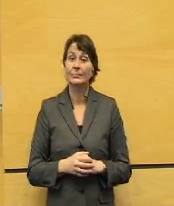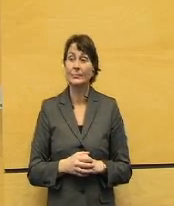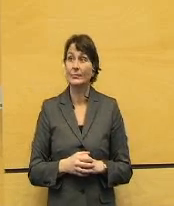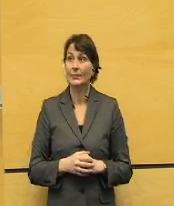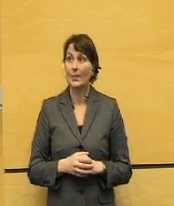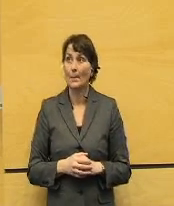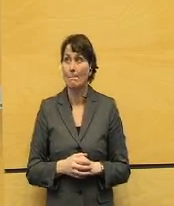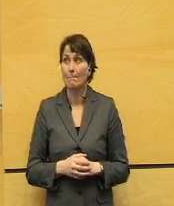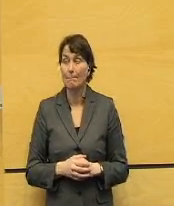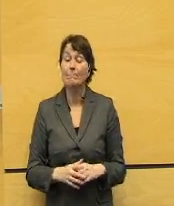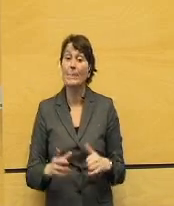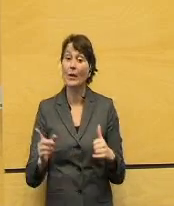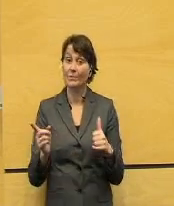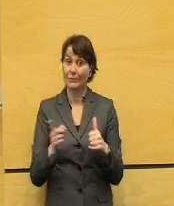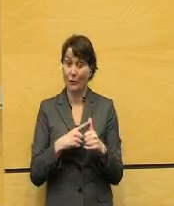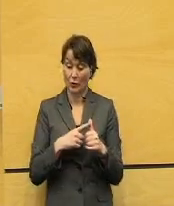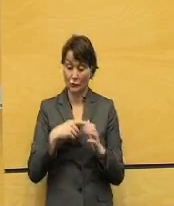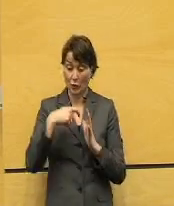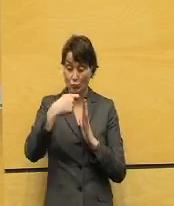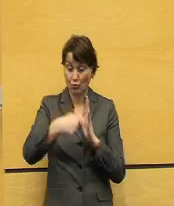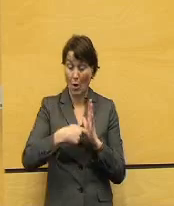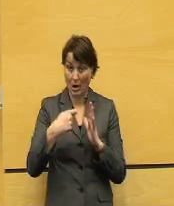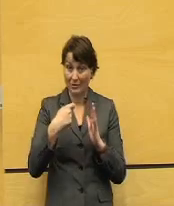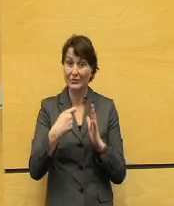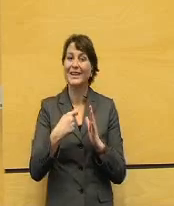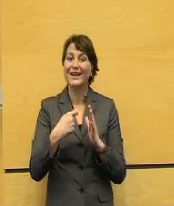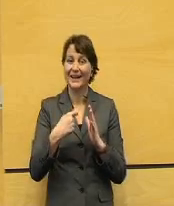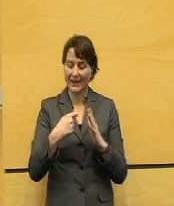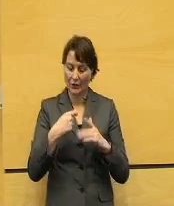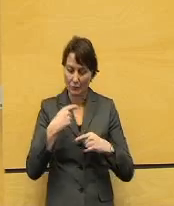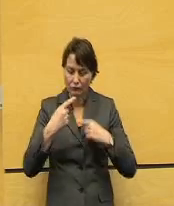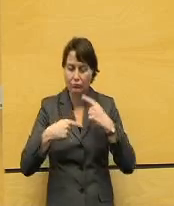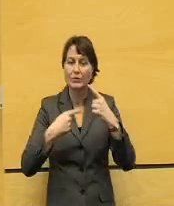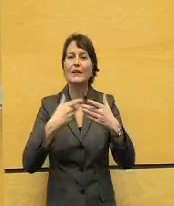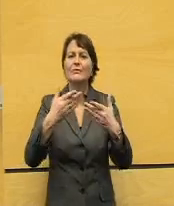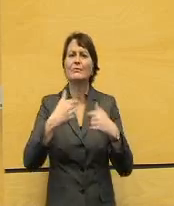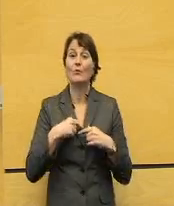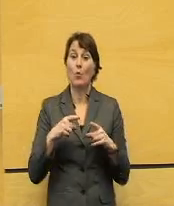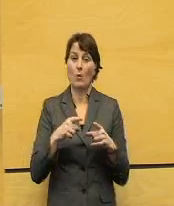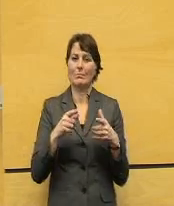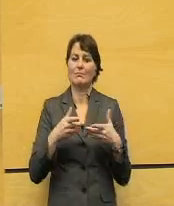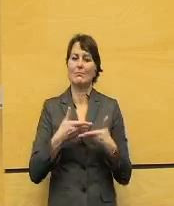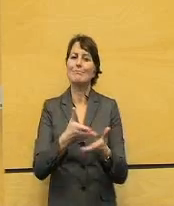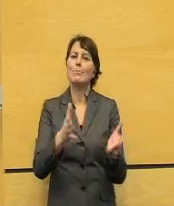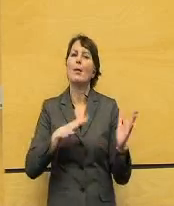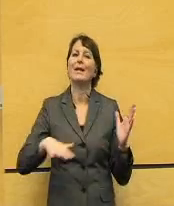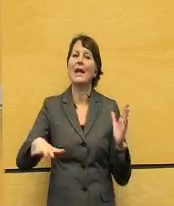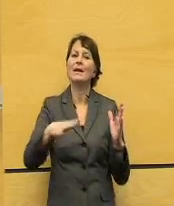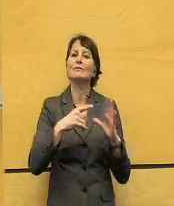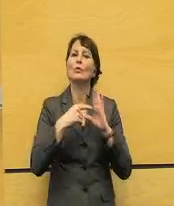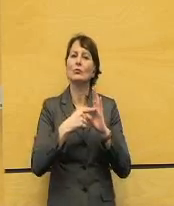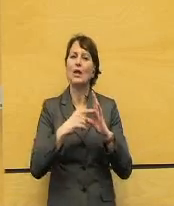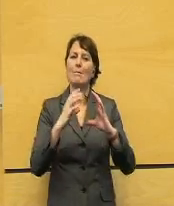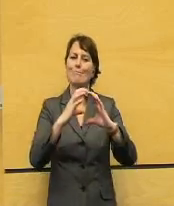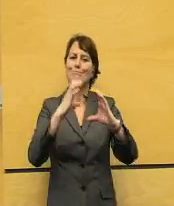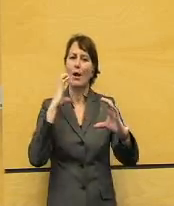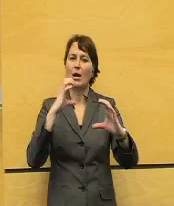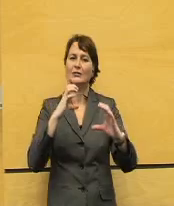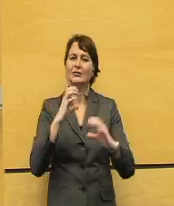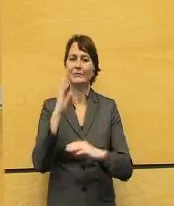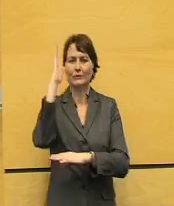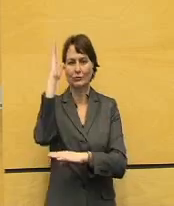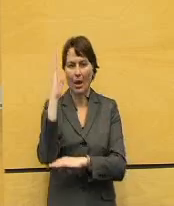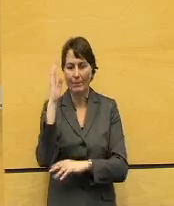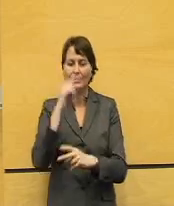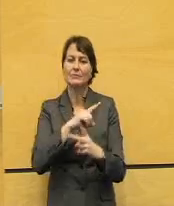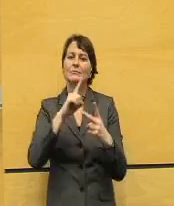involved renovation for 5 major public areas such as bus station, bus stop,